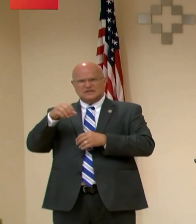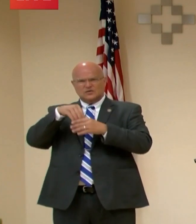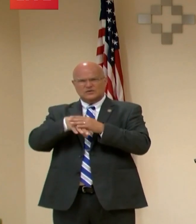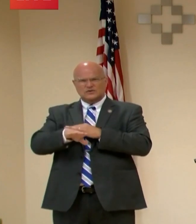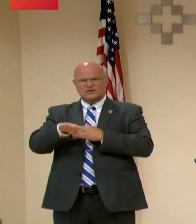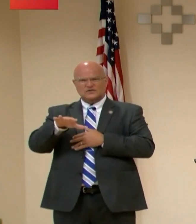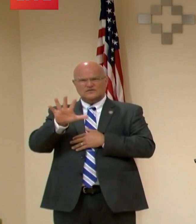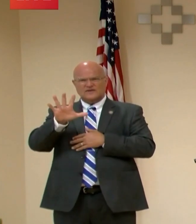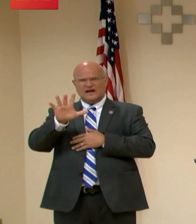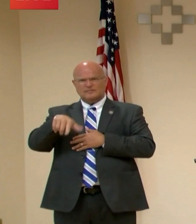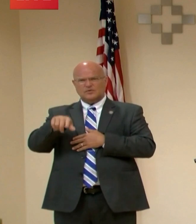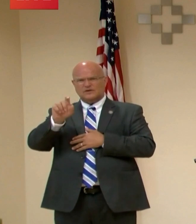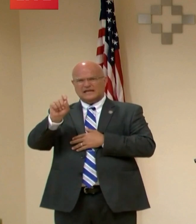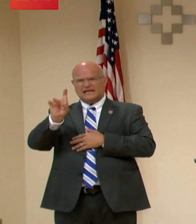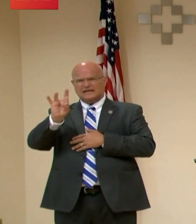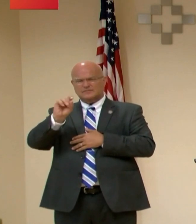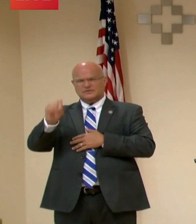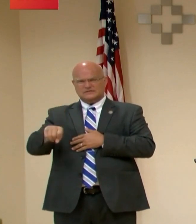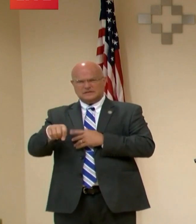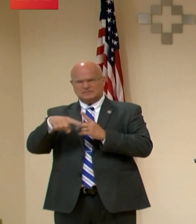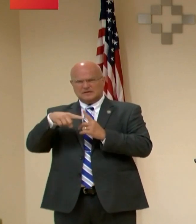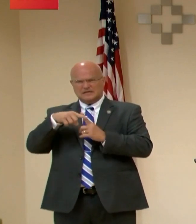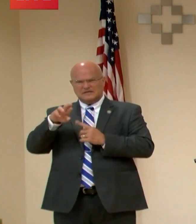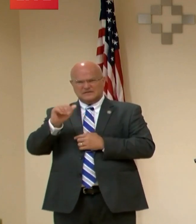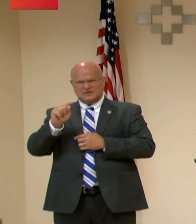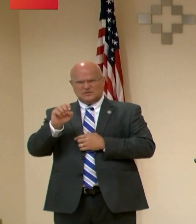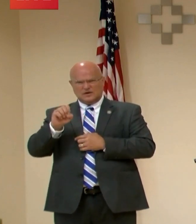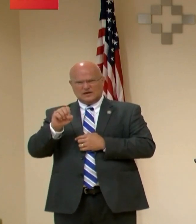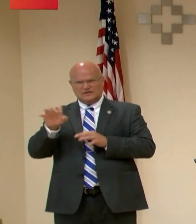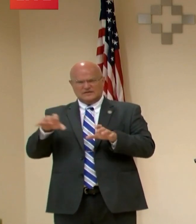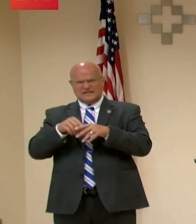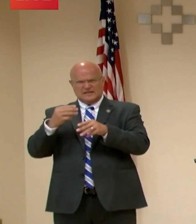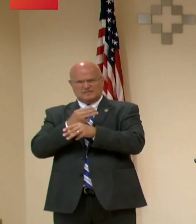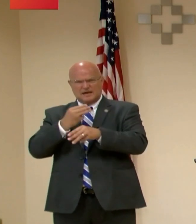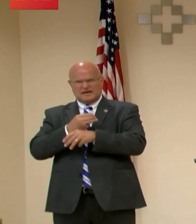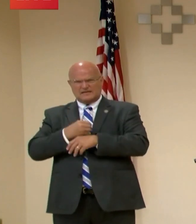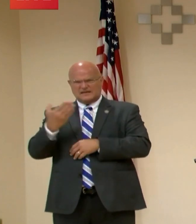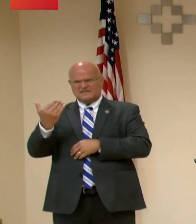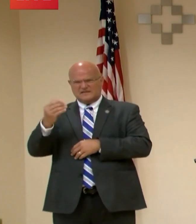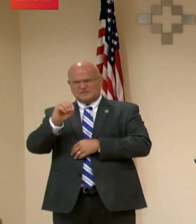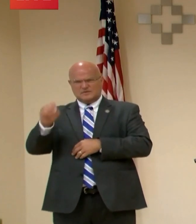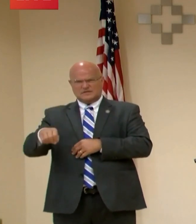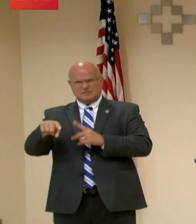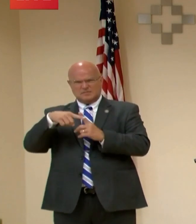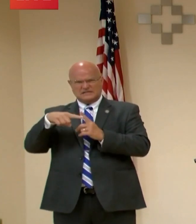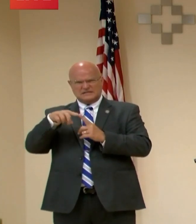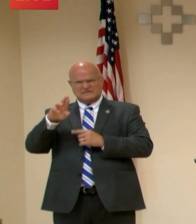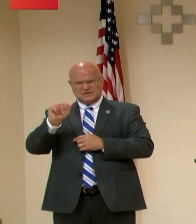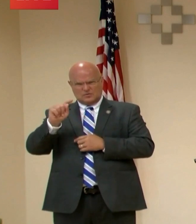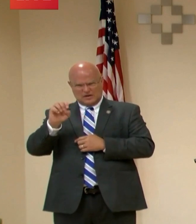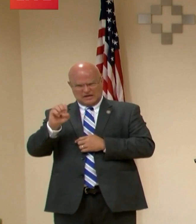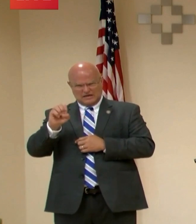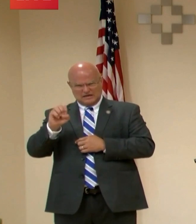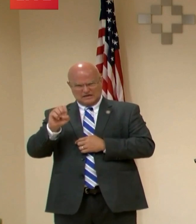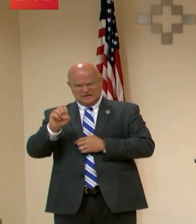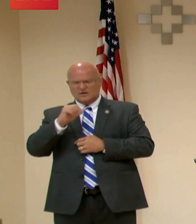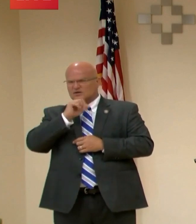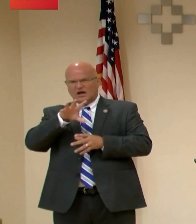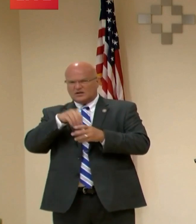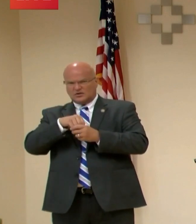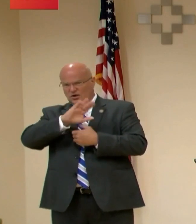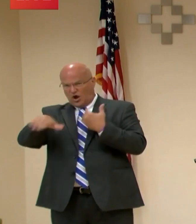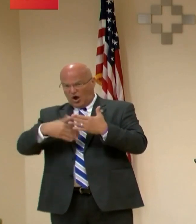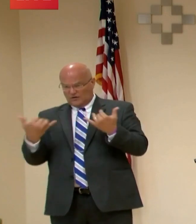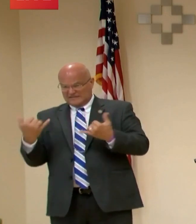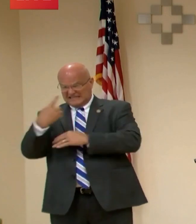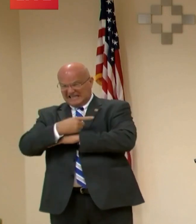into the 5.8% positivity rate? Because if we just did the math, we get a 15% positivity rate. So we're not including